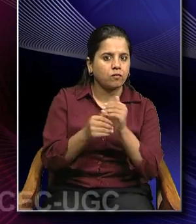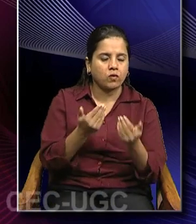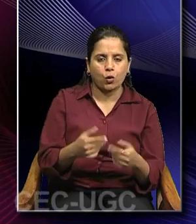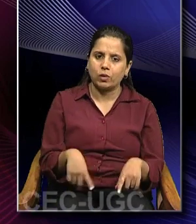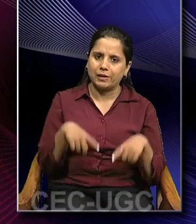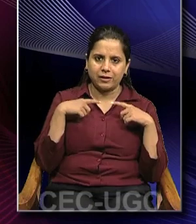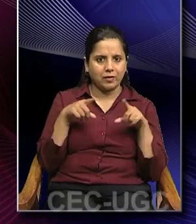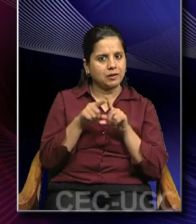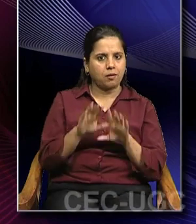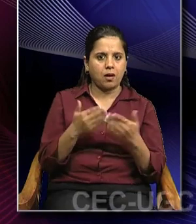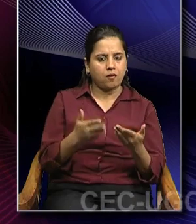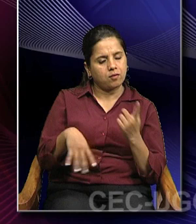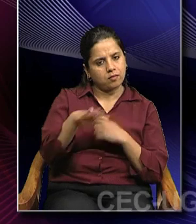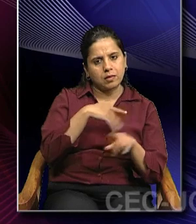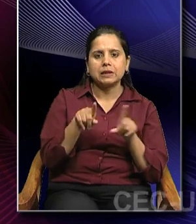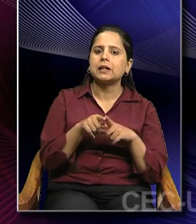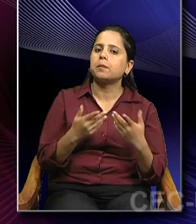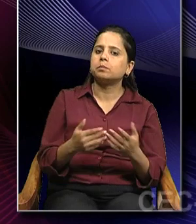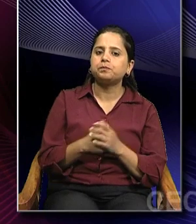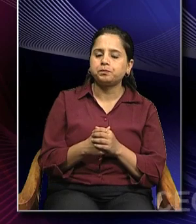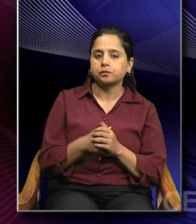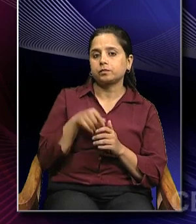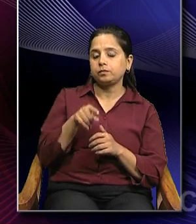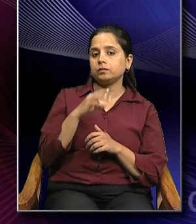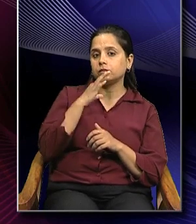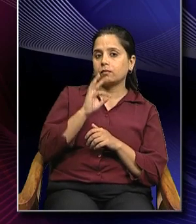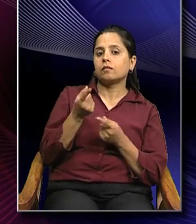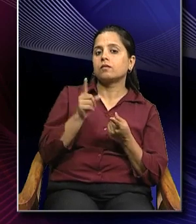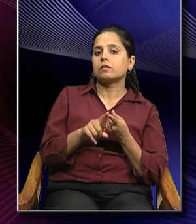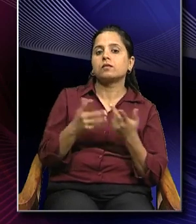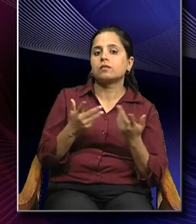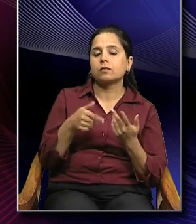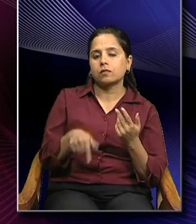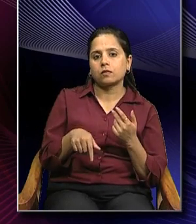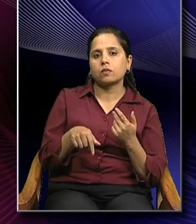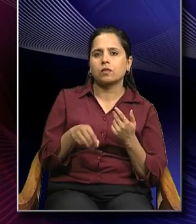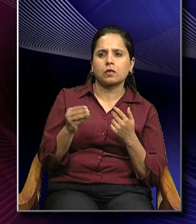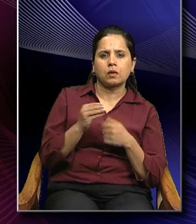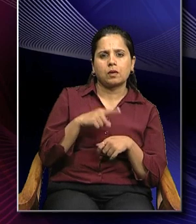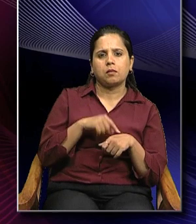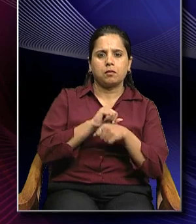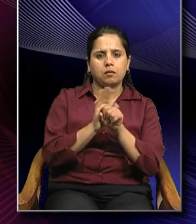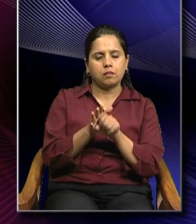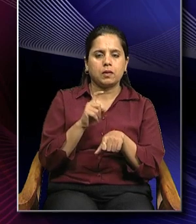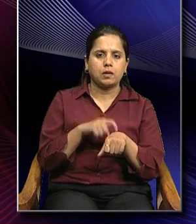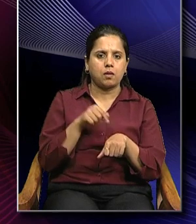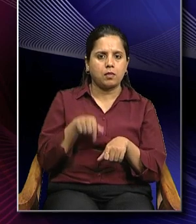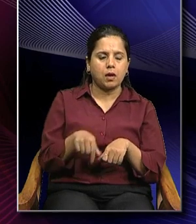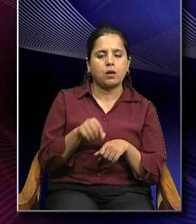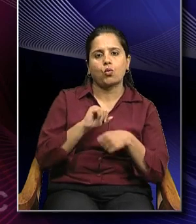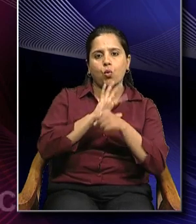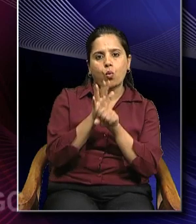in that scenario. And that actually happened during the pandemic of